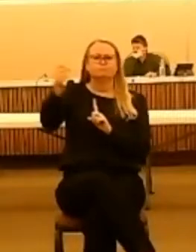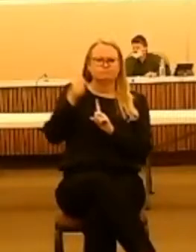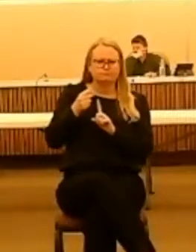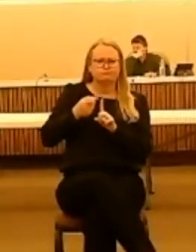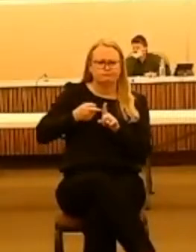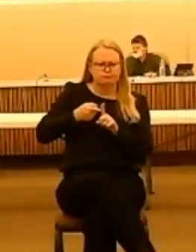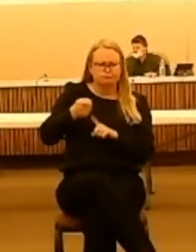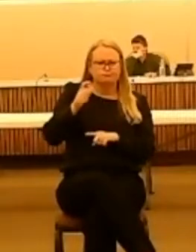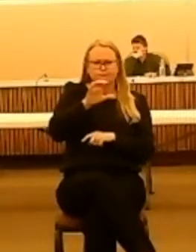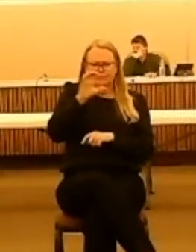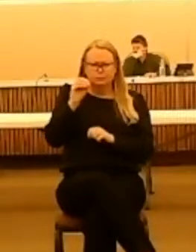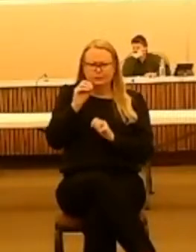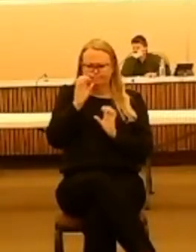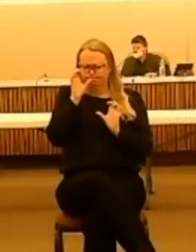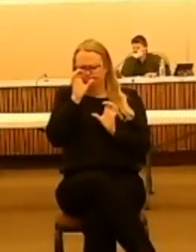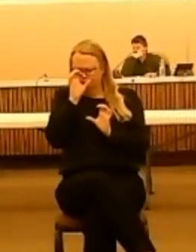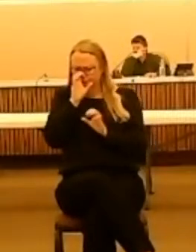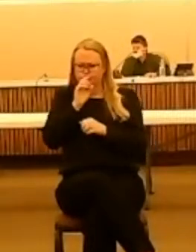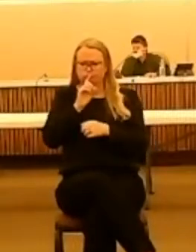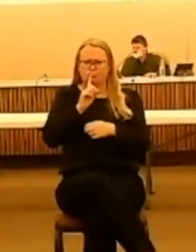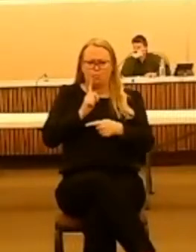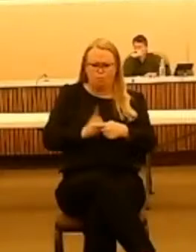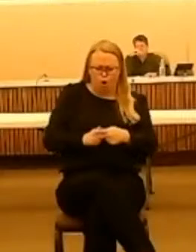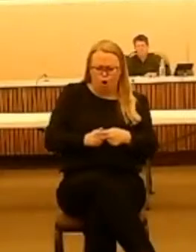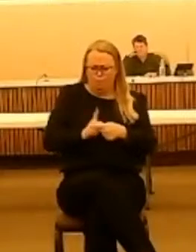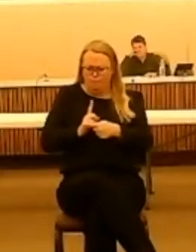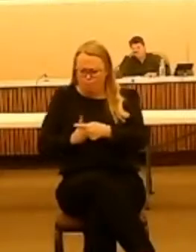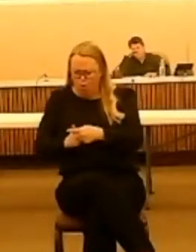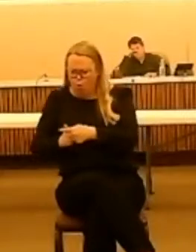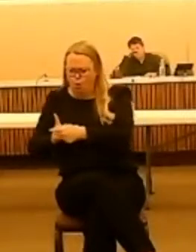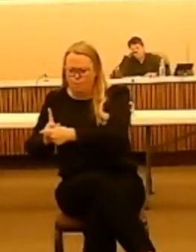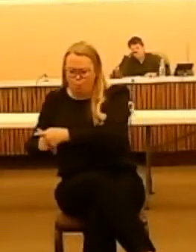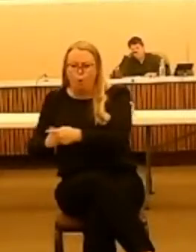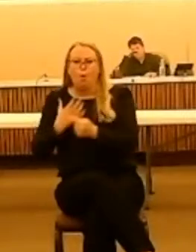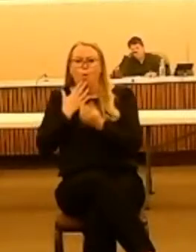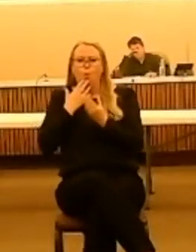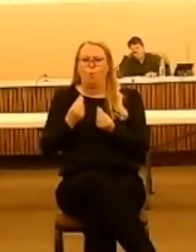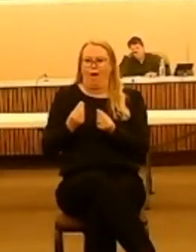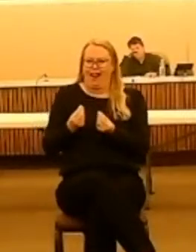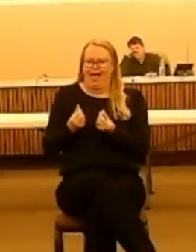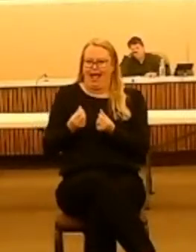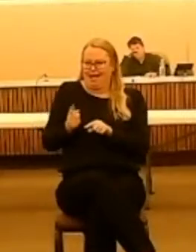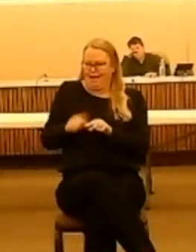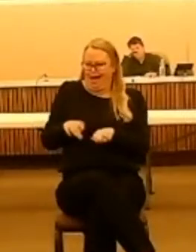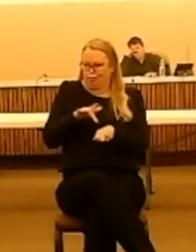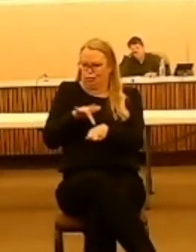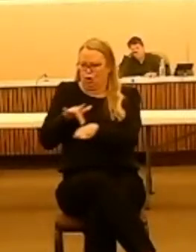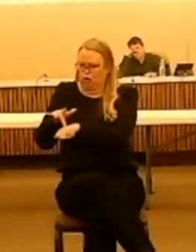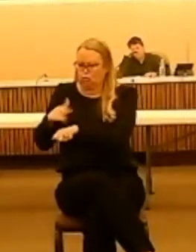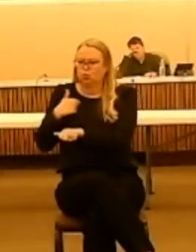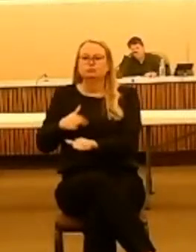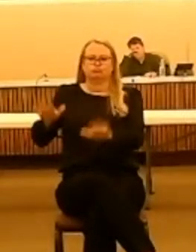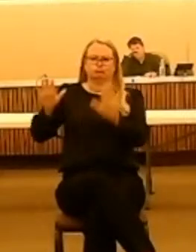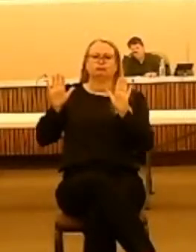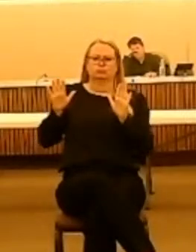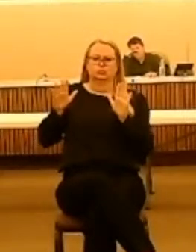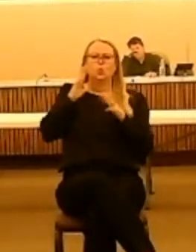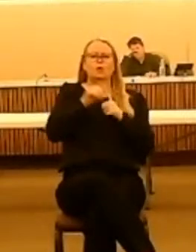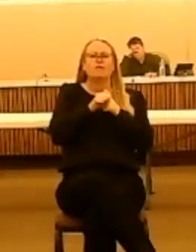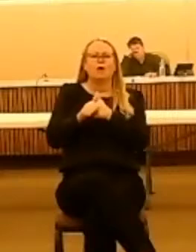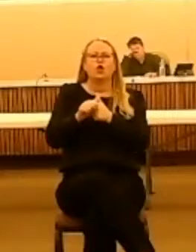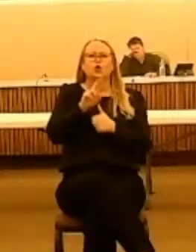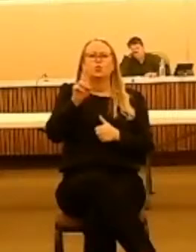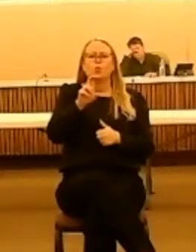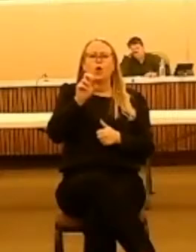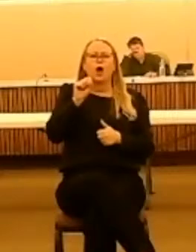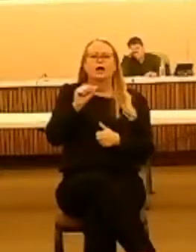then delineate them. And then we design our project in accordance with the requirements that the U.S. Army Corps of Engineers has